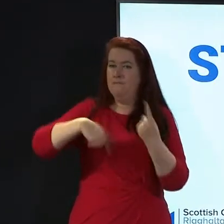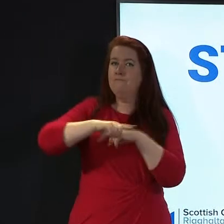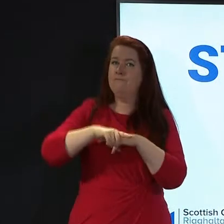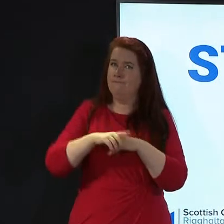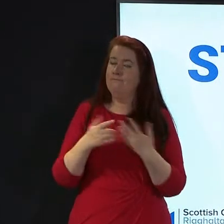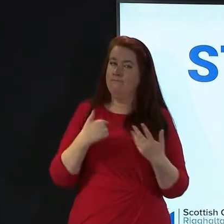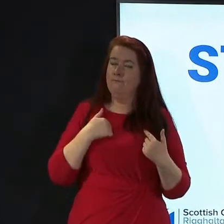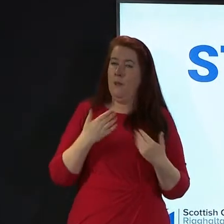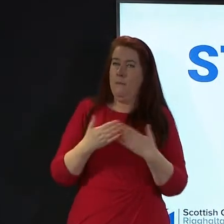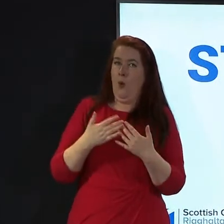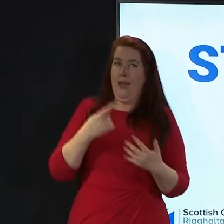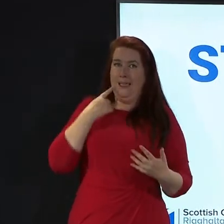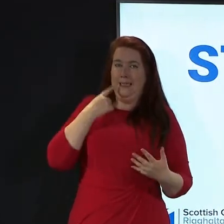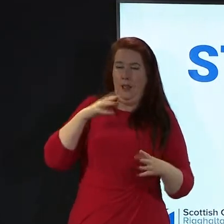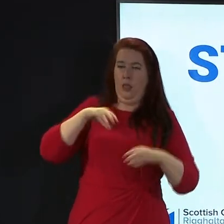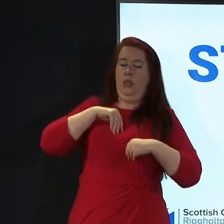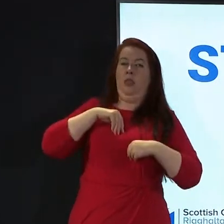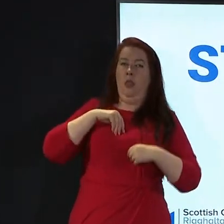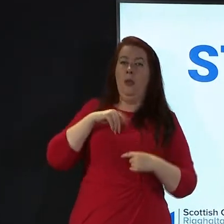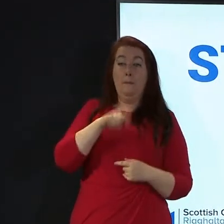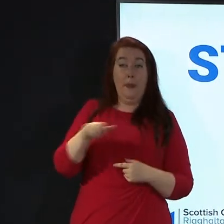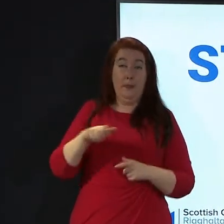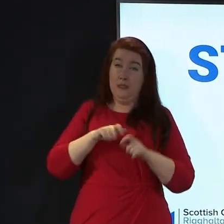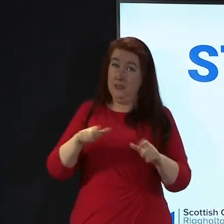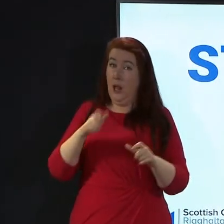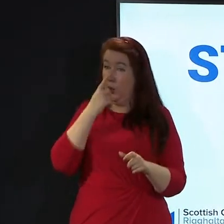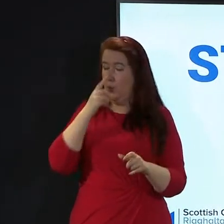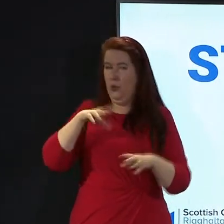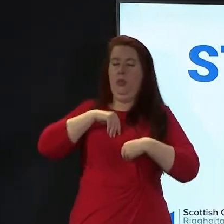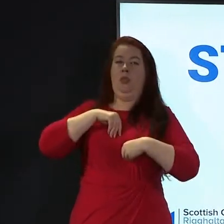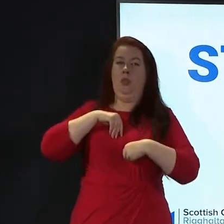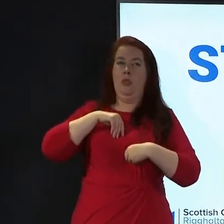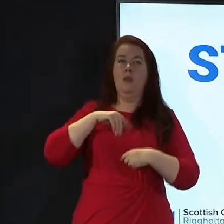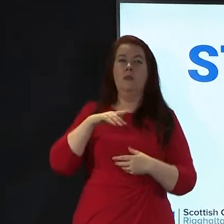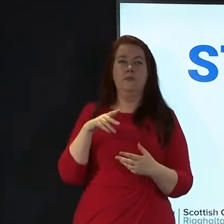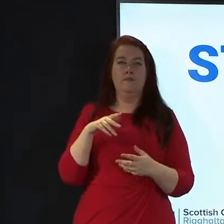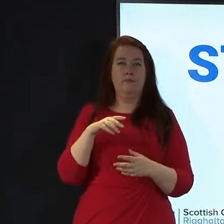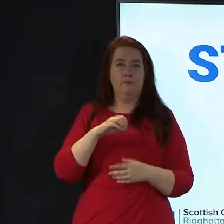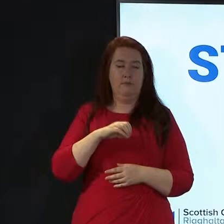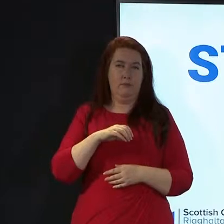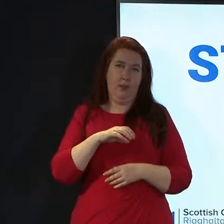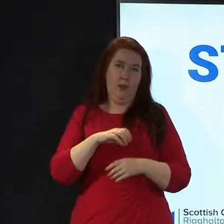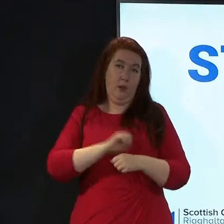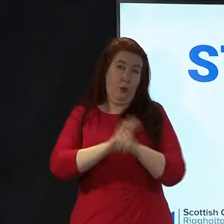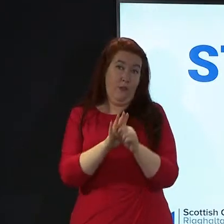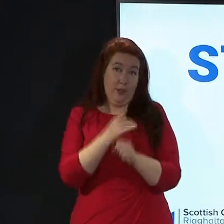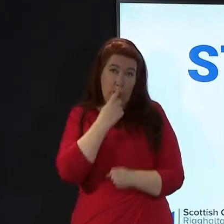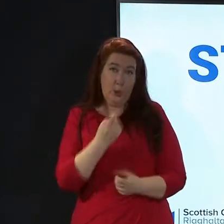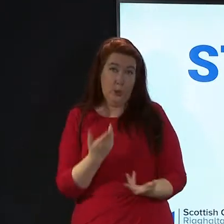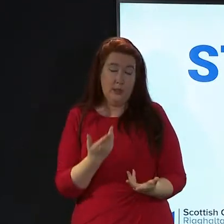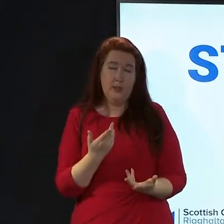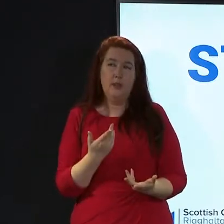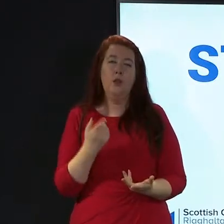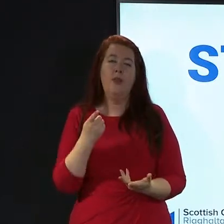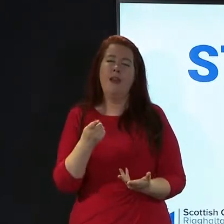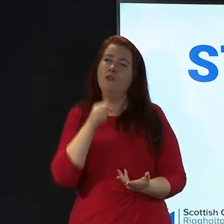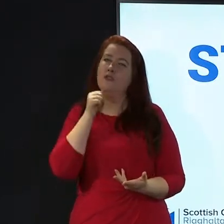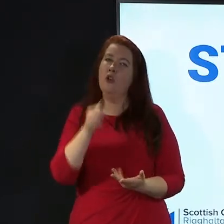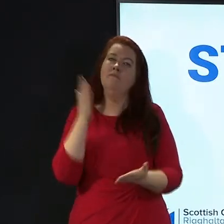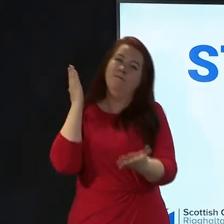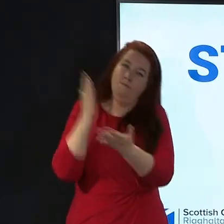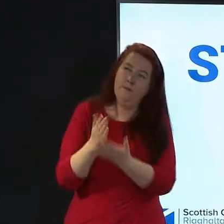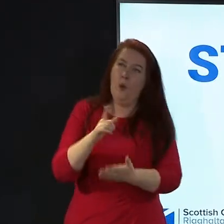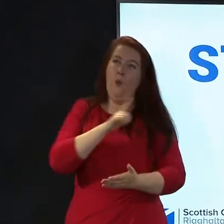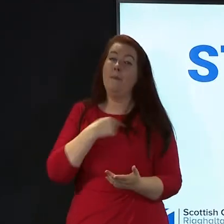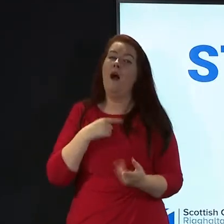susceptible population, people who are still susceptible to getting it. So these are not absolute answers, but these are the factors that we think may